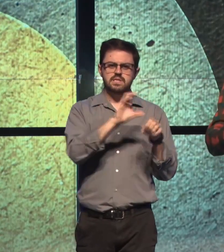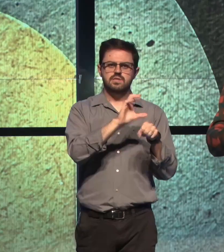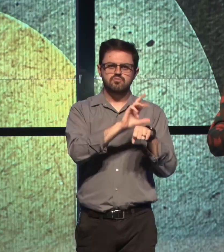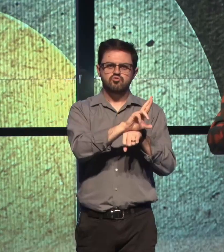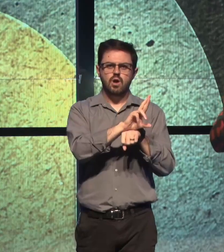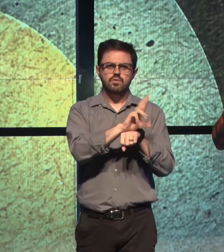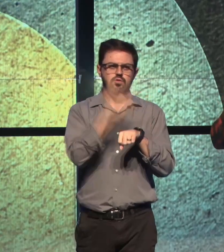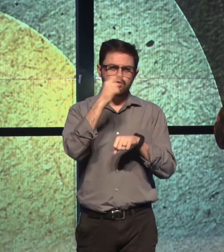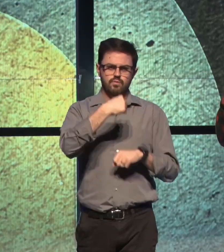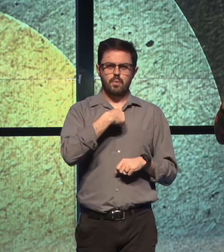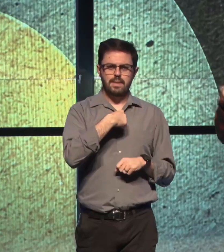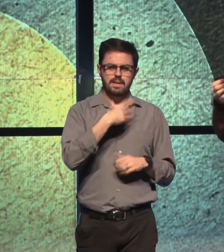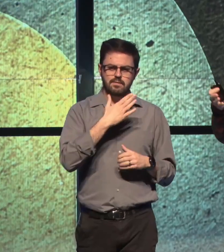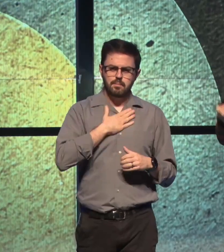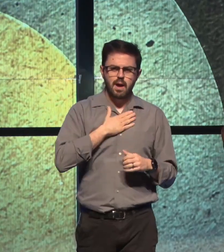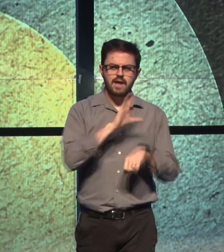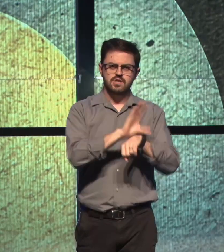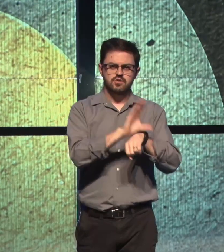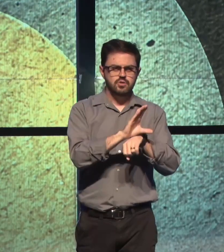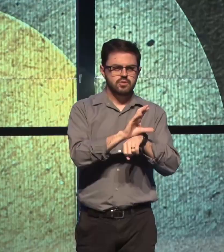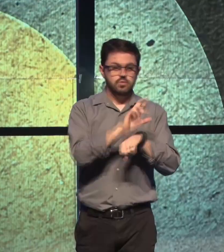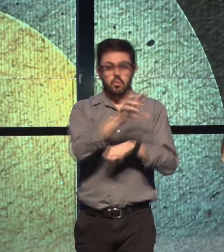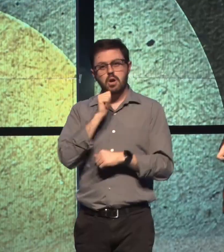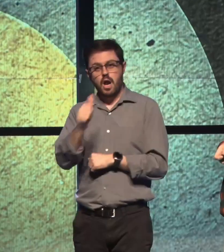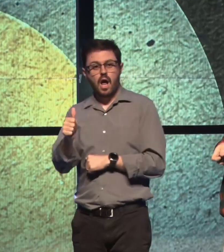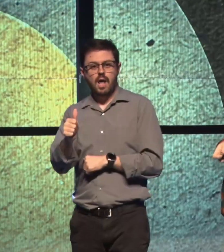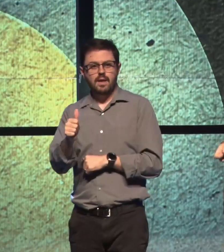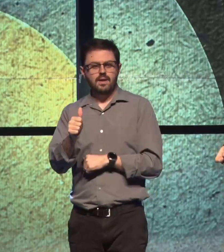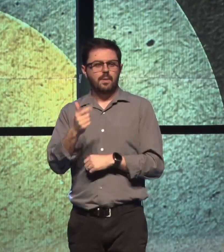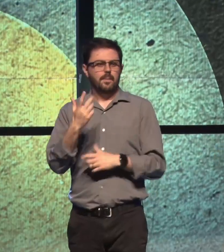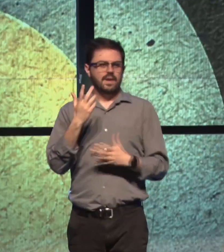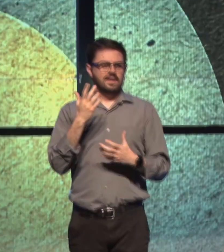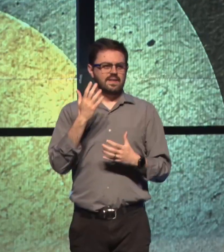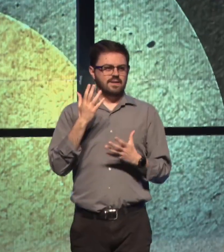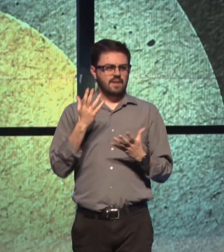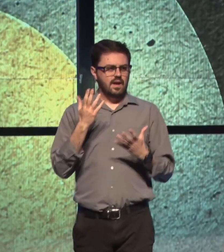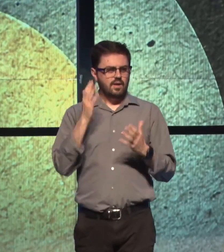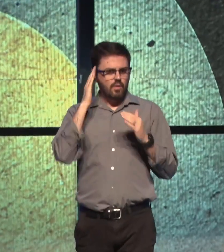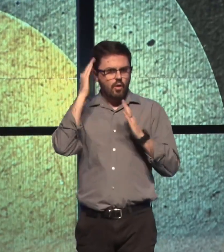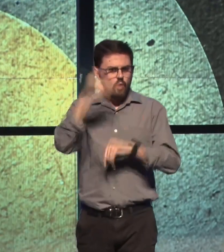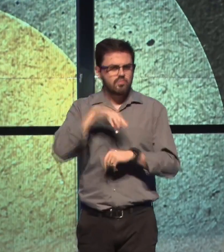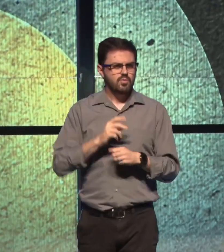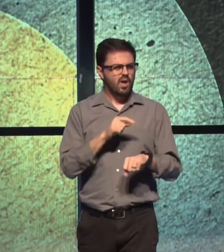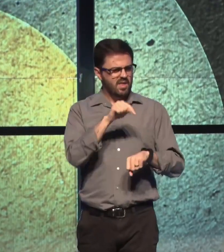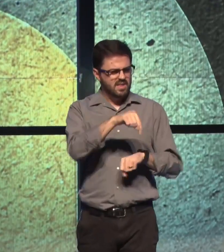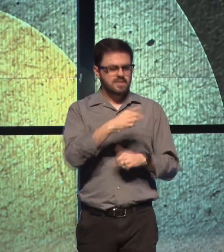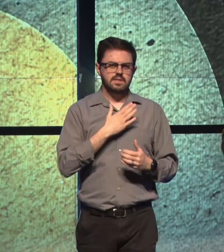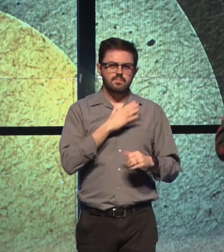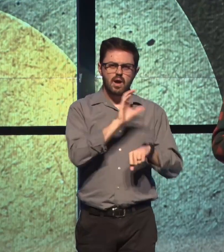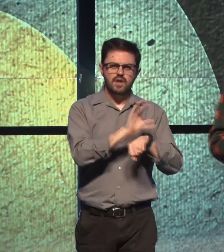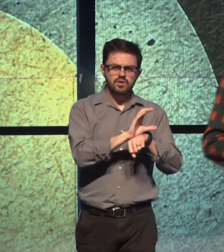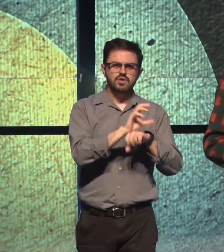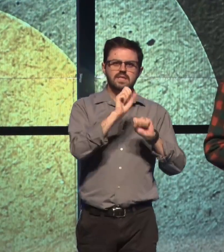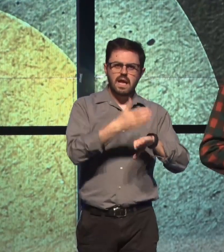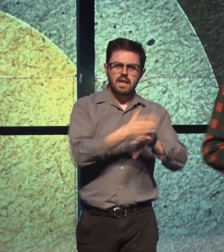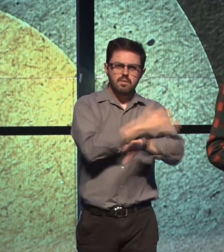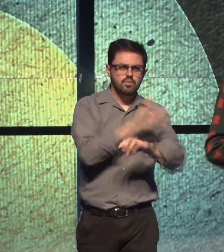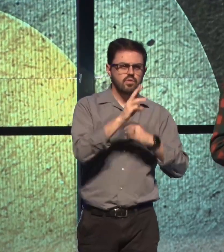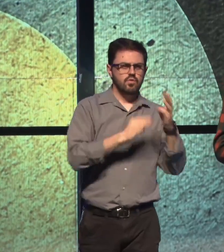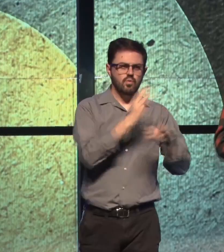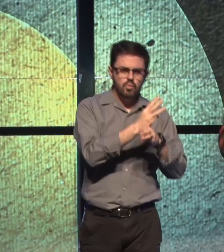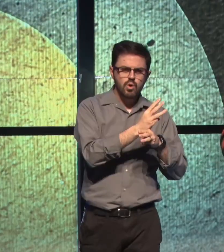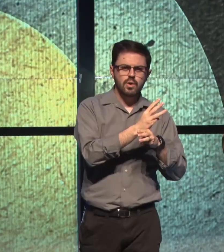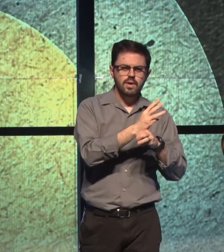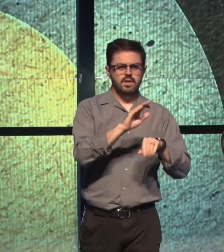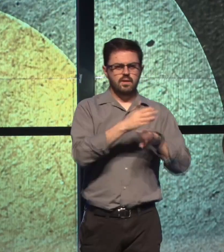to give myself to, my time, my talents, my treasure, because I think it will make myself and the world a better place. Or I'm out. I don't think this will make